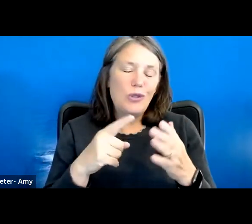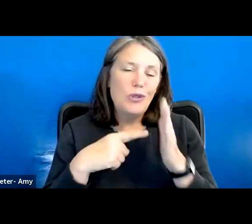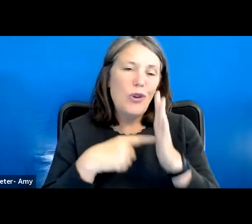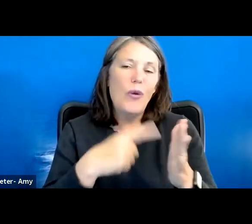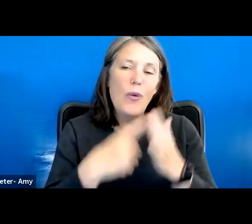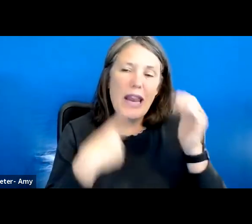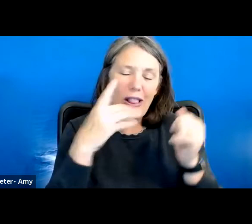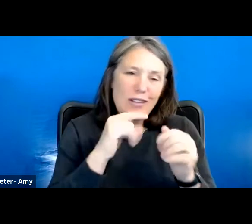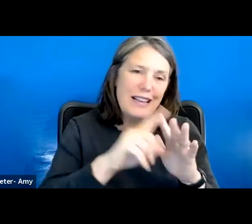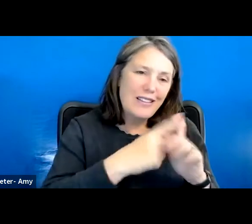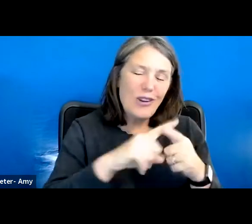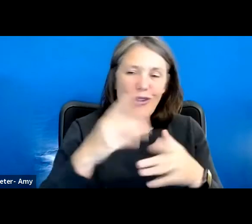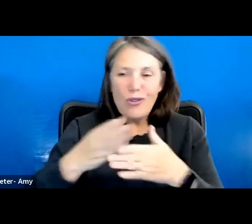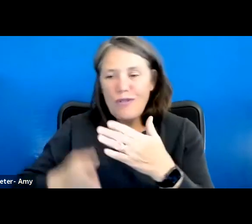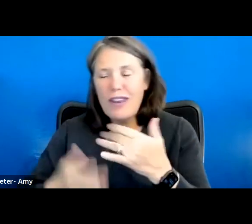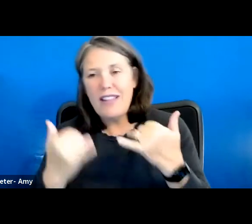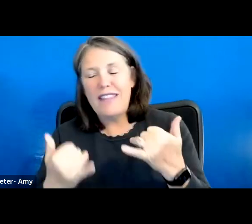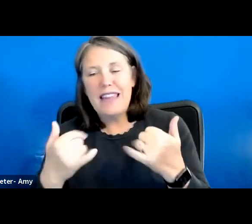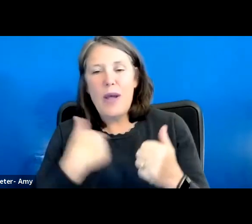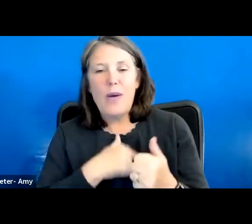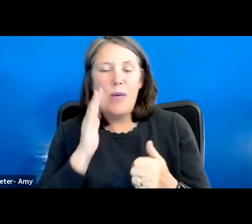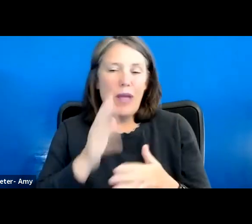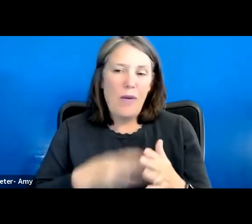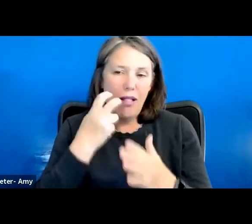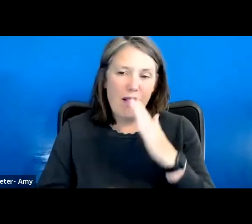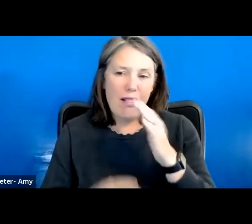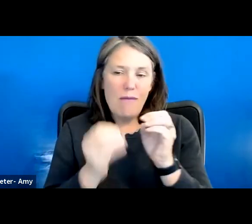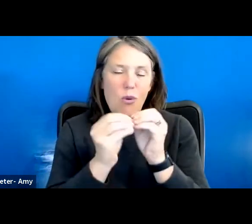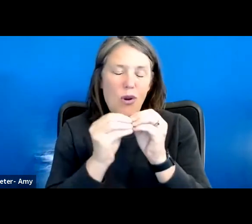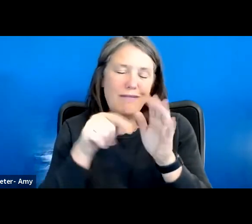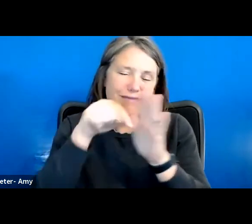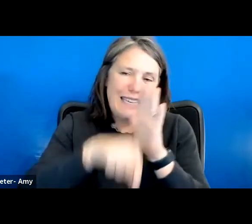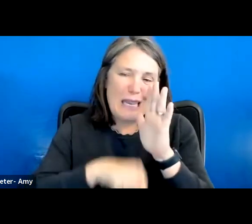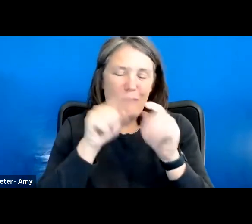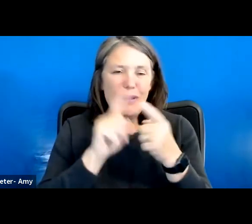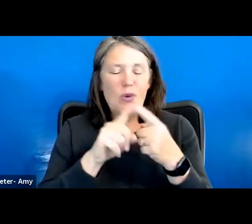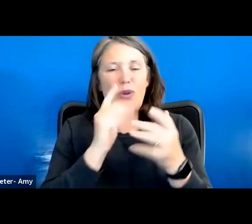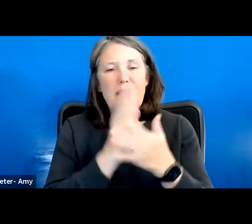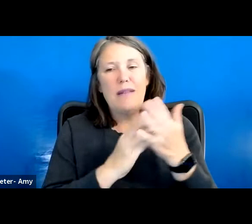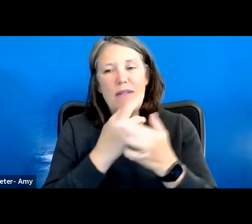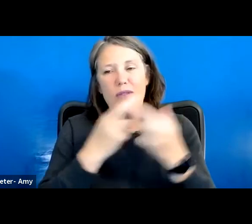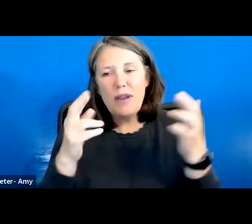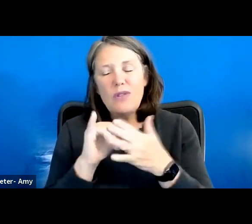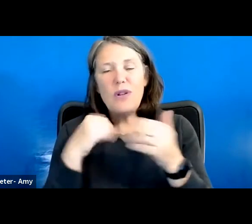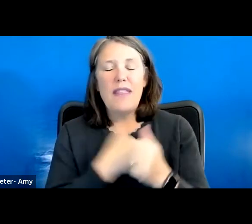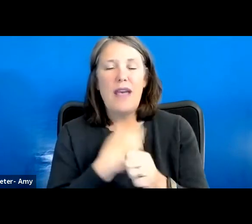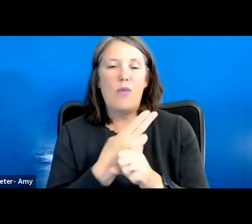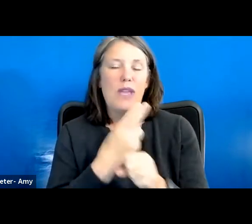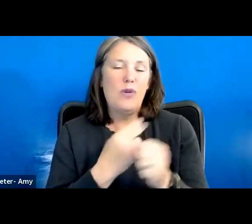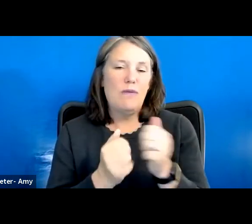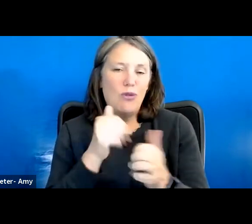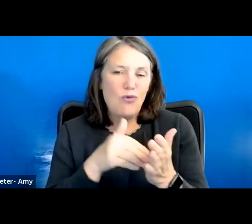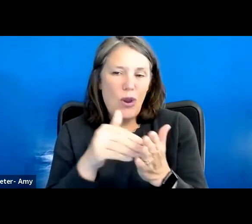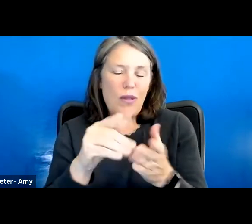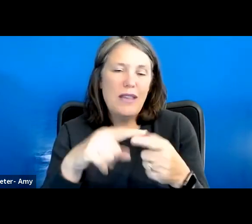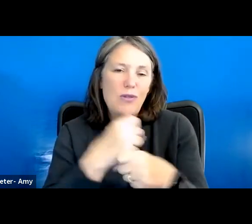finish. And at this point, we're going to delve a little bit deeper into some of the resources that we use most frequently to make sure